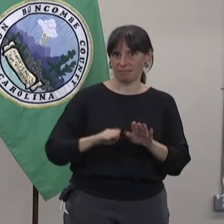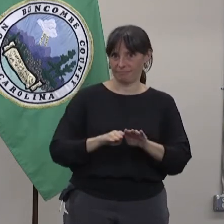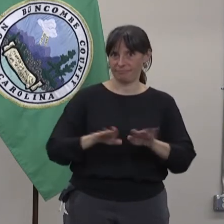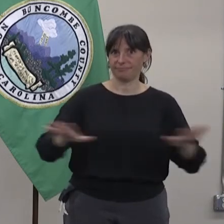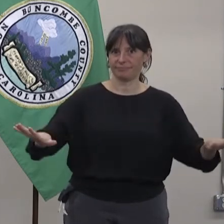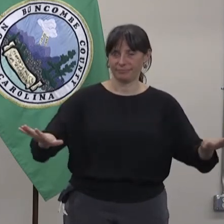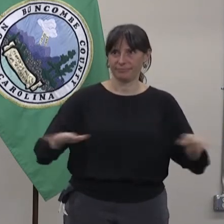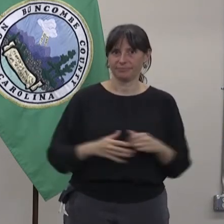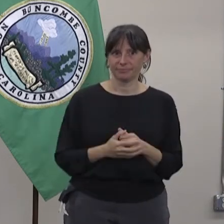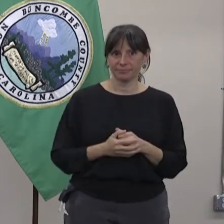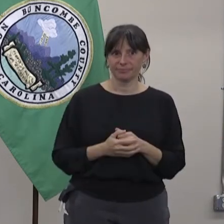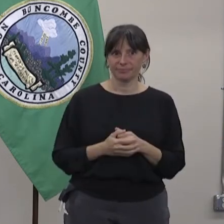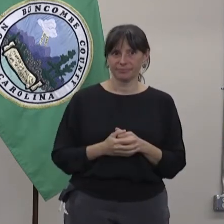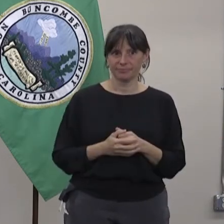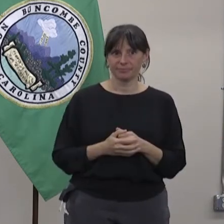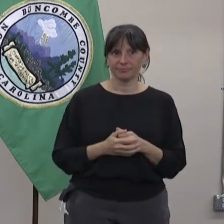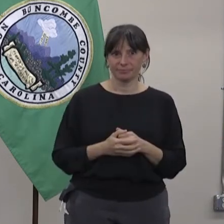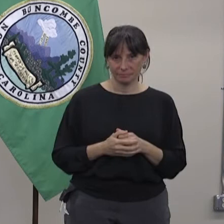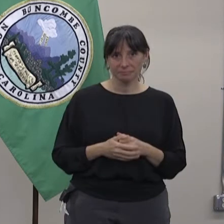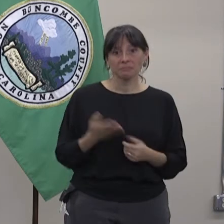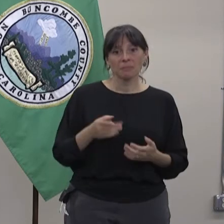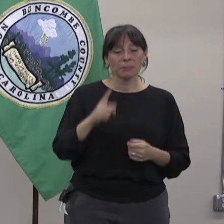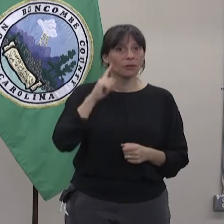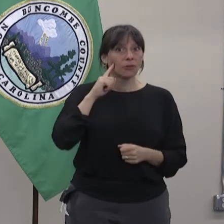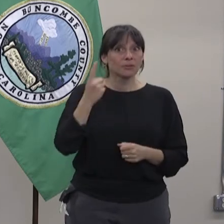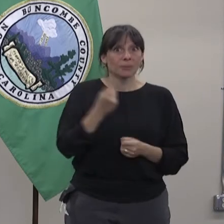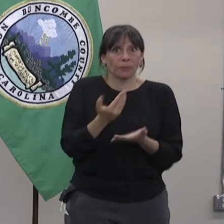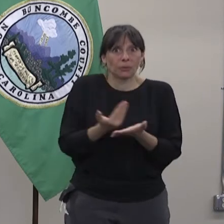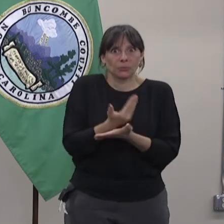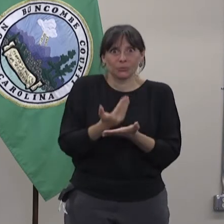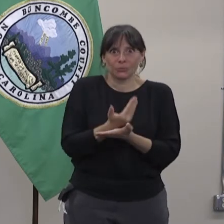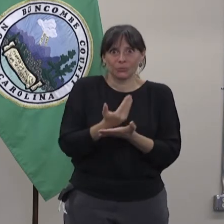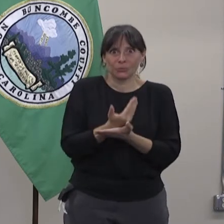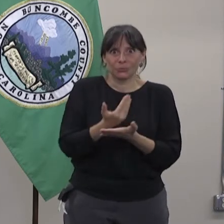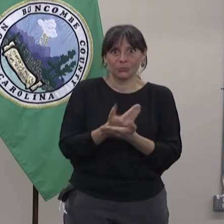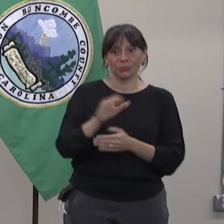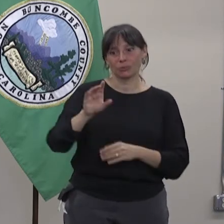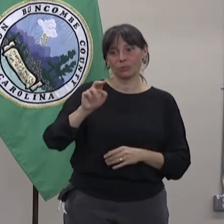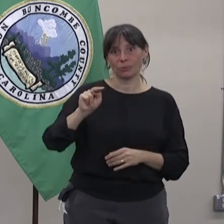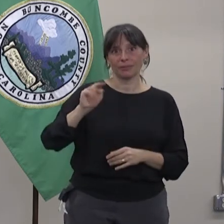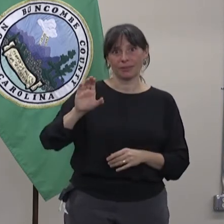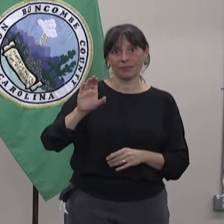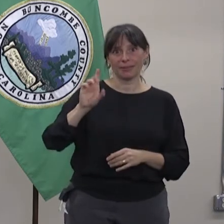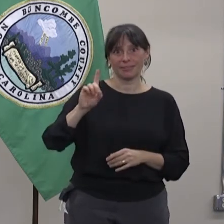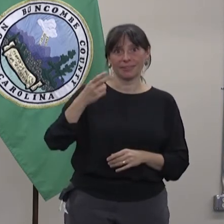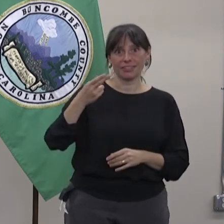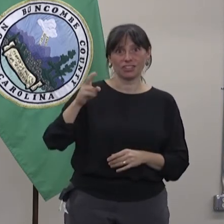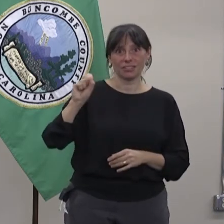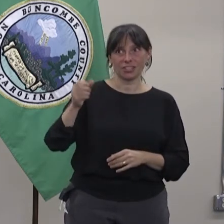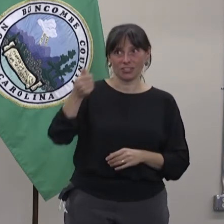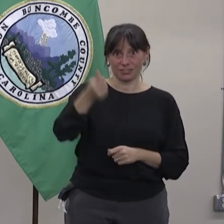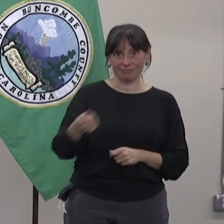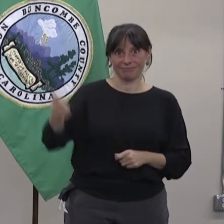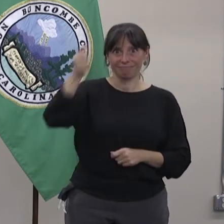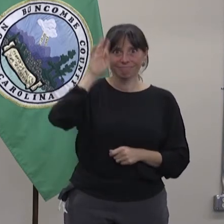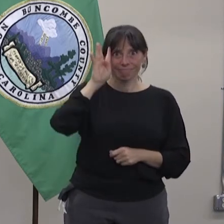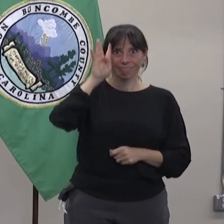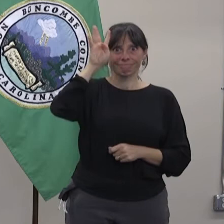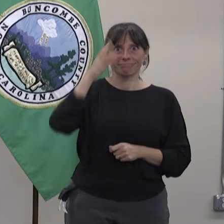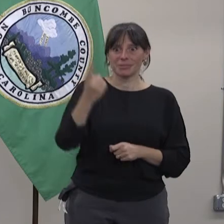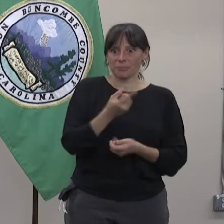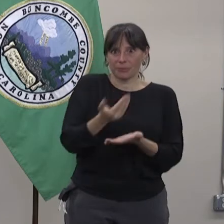Maybe you've heard that there is a new tool available to you by North Carolina Department of Health and Human Services to help stop the spread